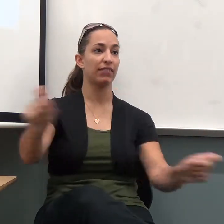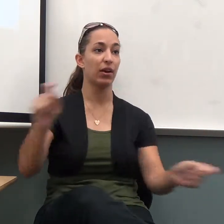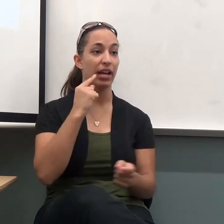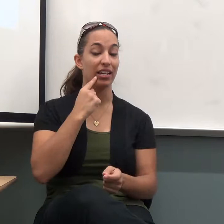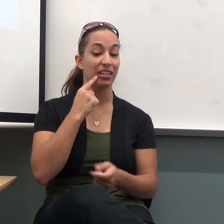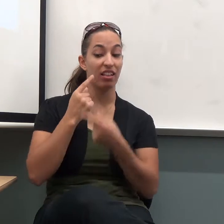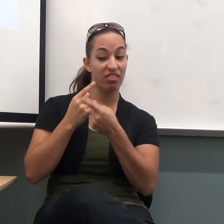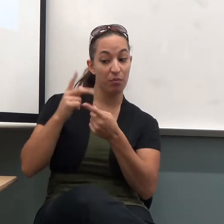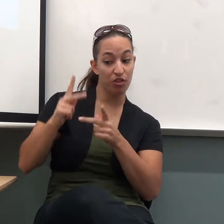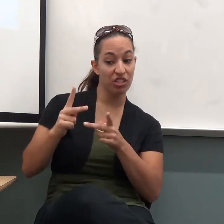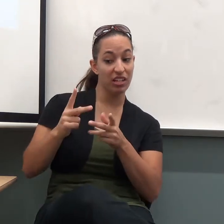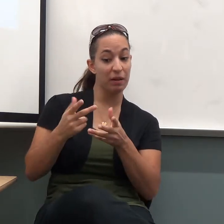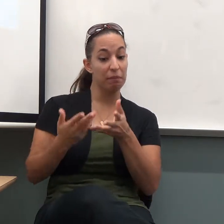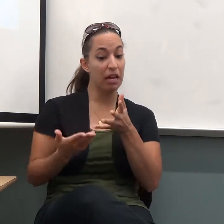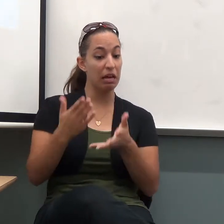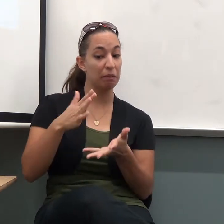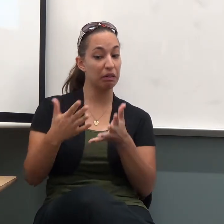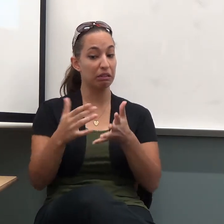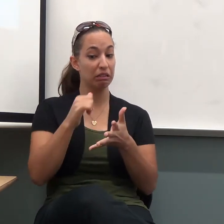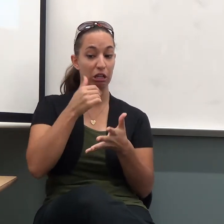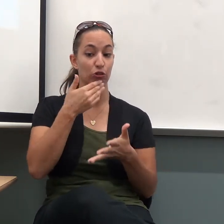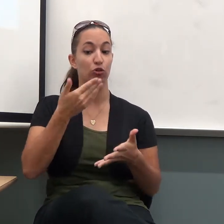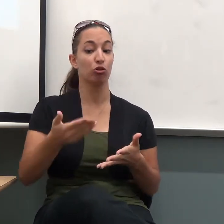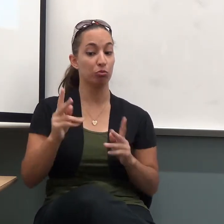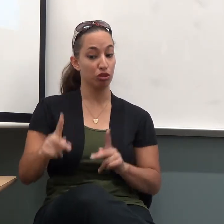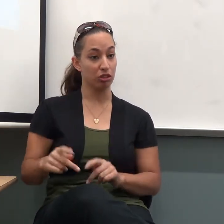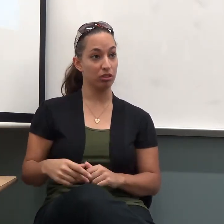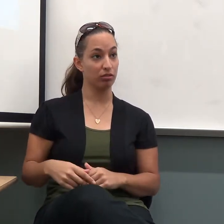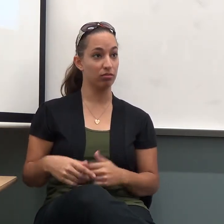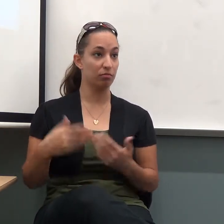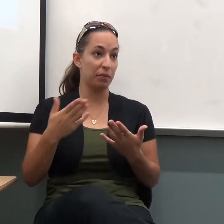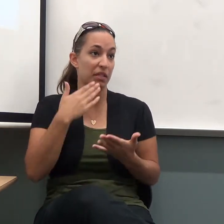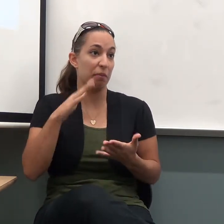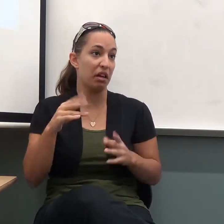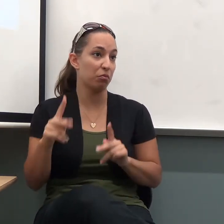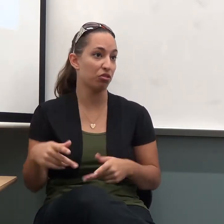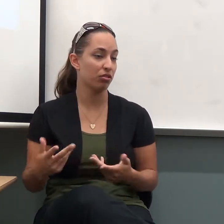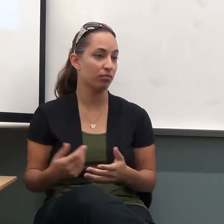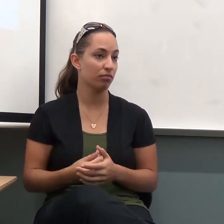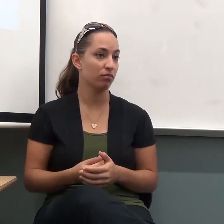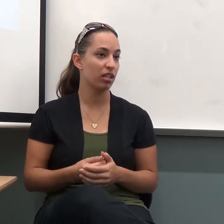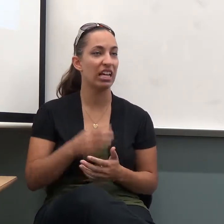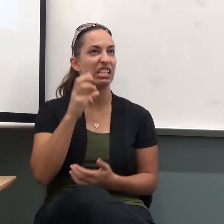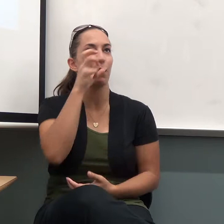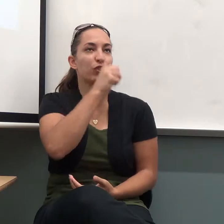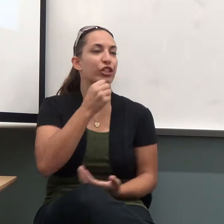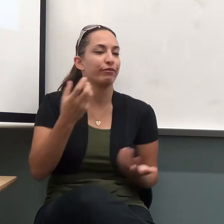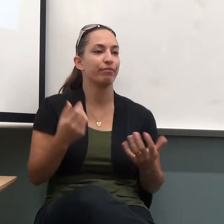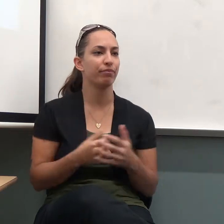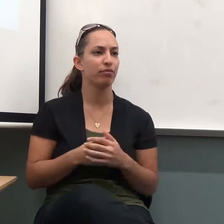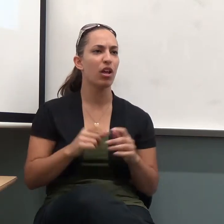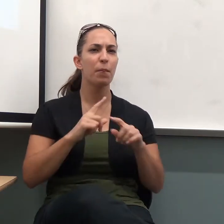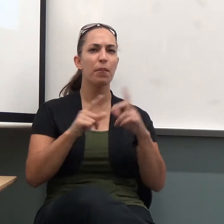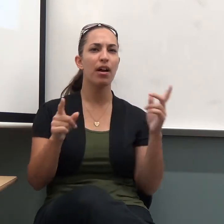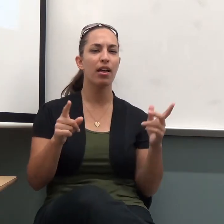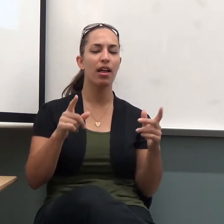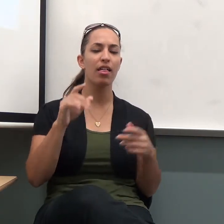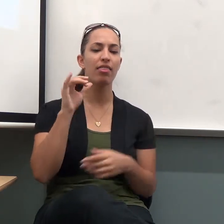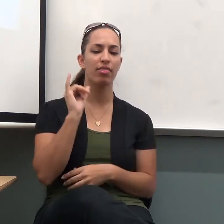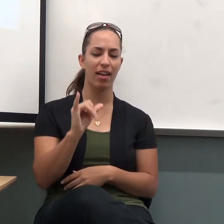Yeah. It has this assumption behind it, right? Okay, now hold on. Why is that important? Why do I care? I